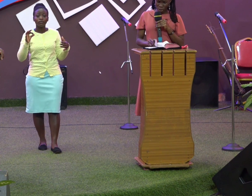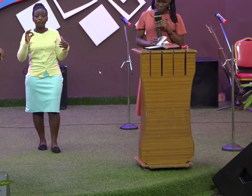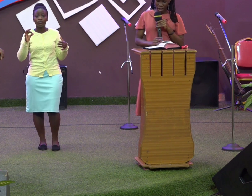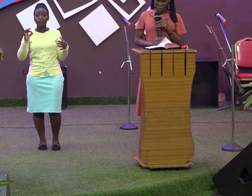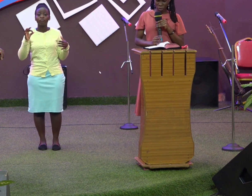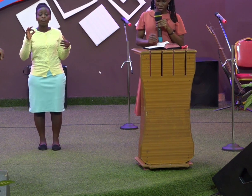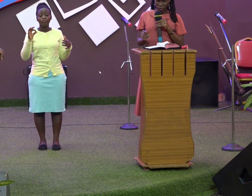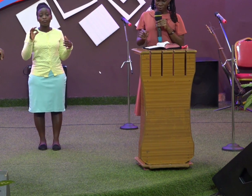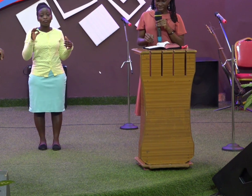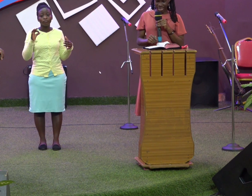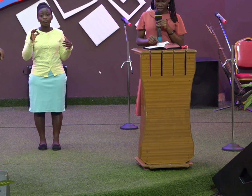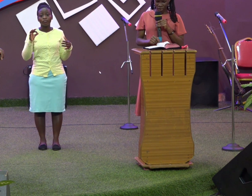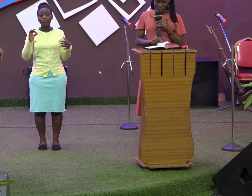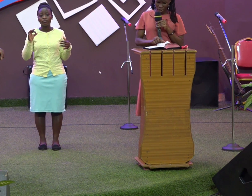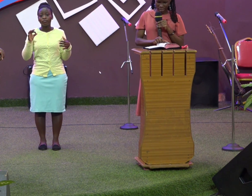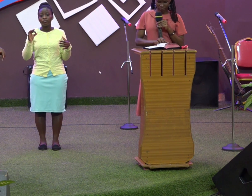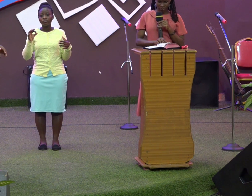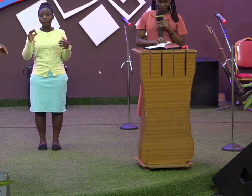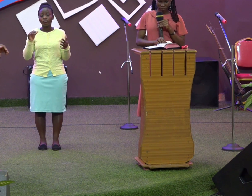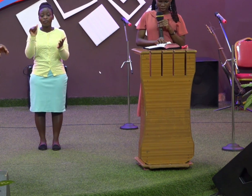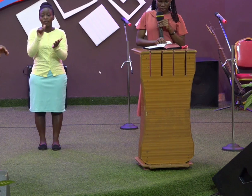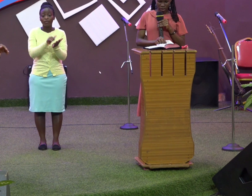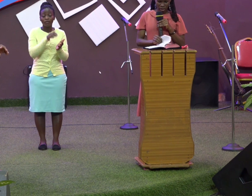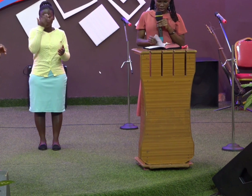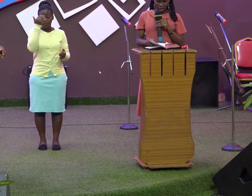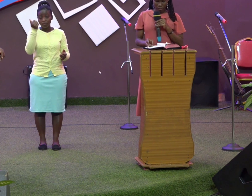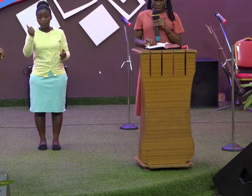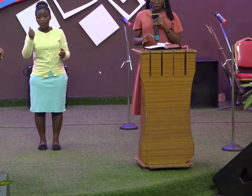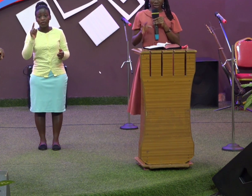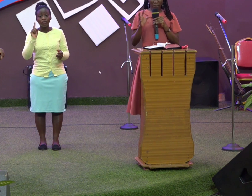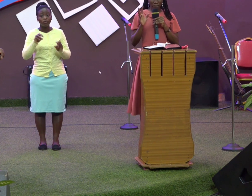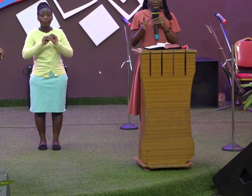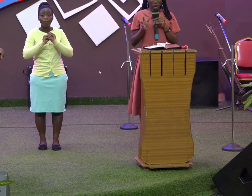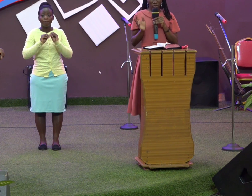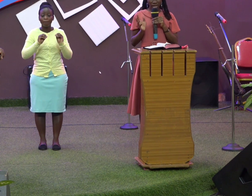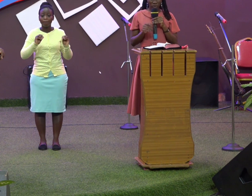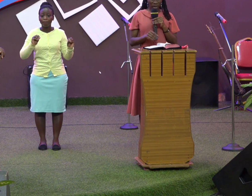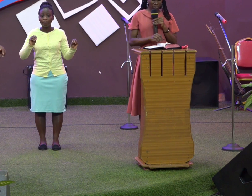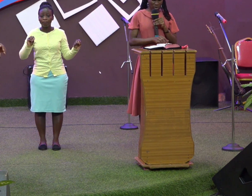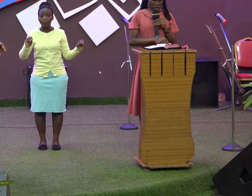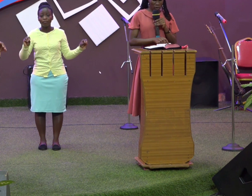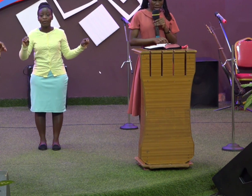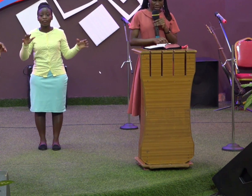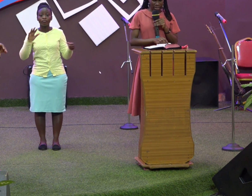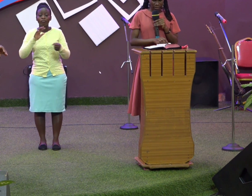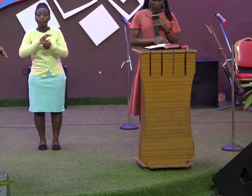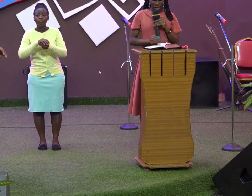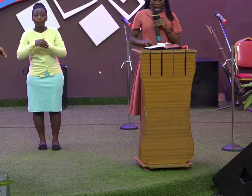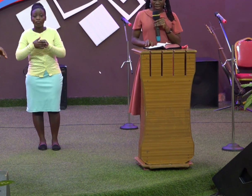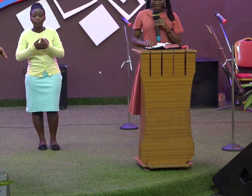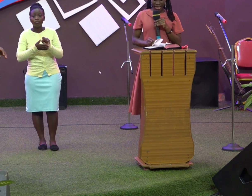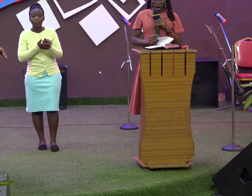by so doing you will not fulfill the desires of the body, because the body contradicts with the Spirit